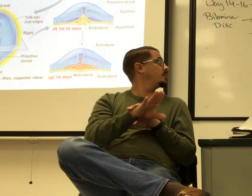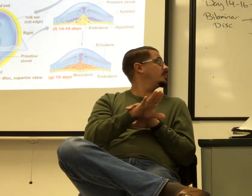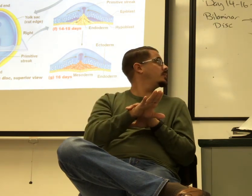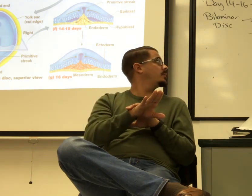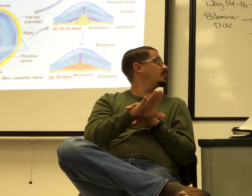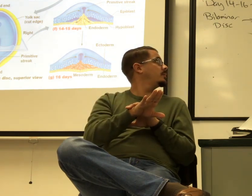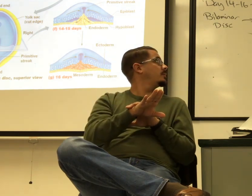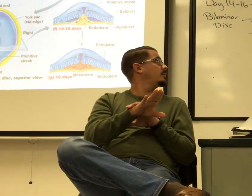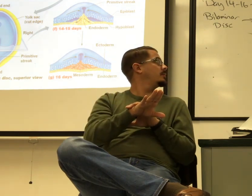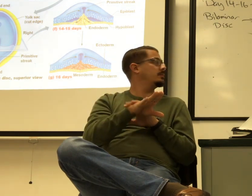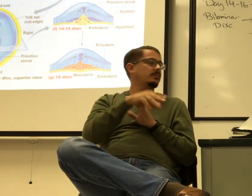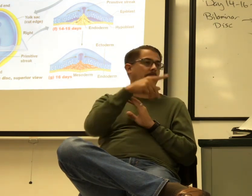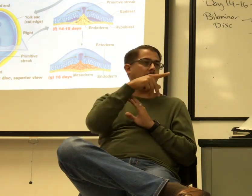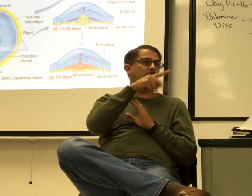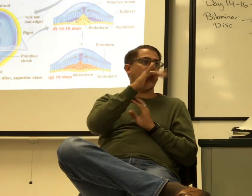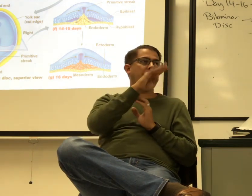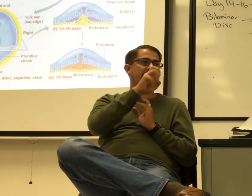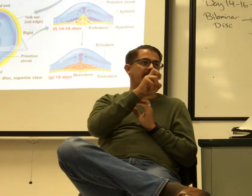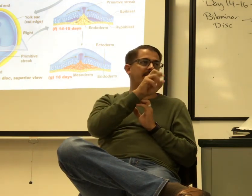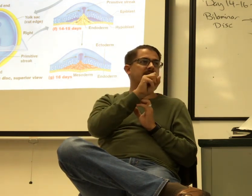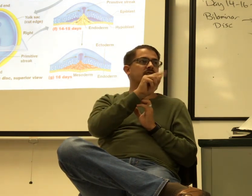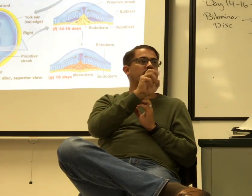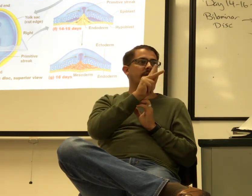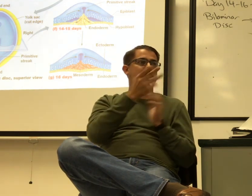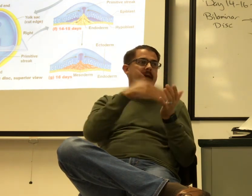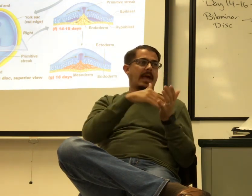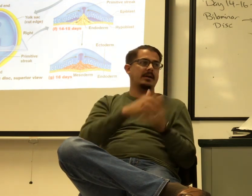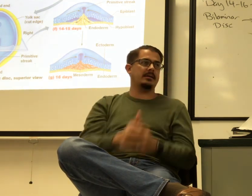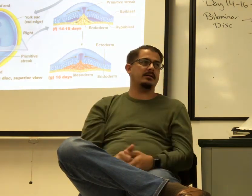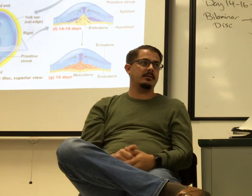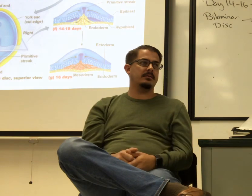into primitive streak.